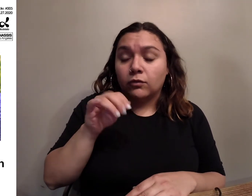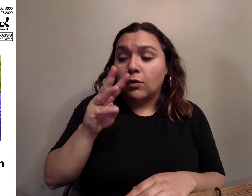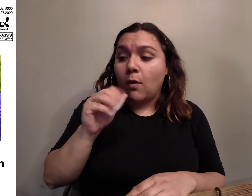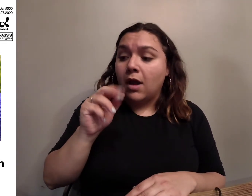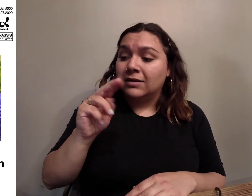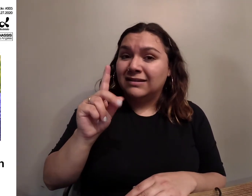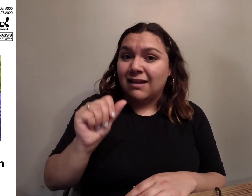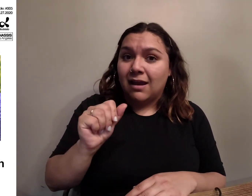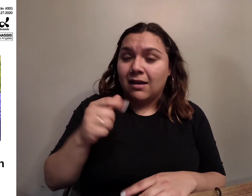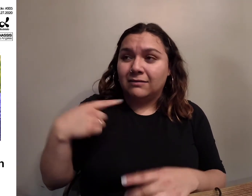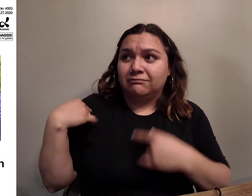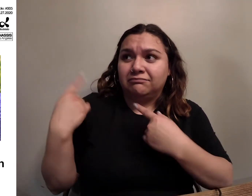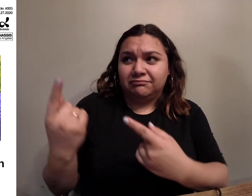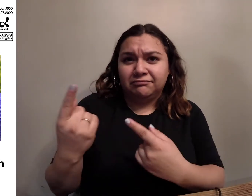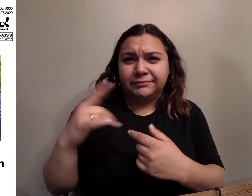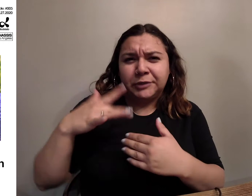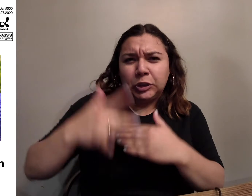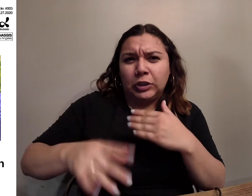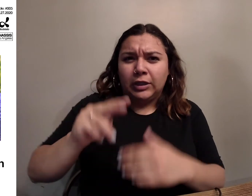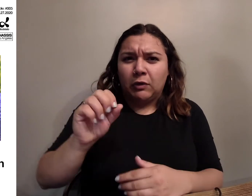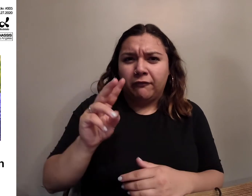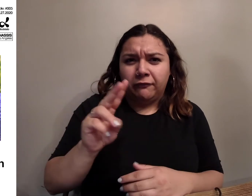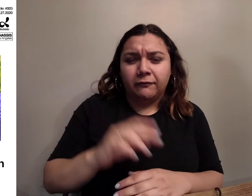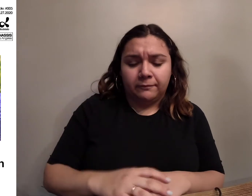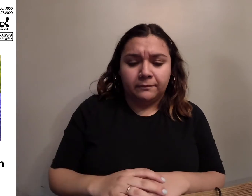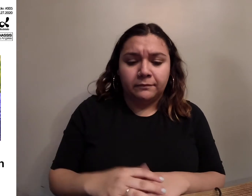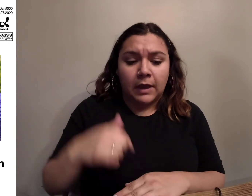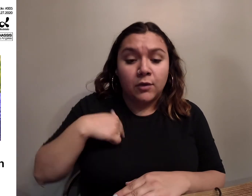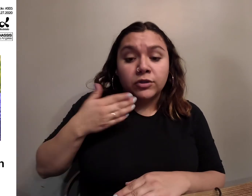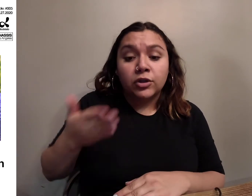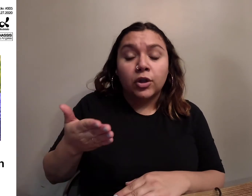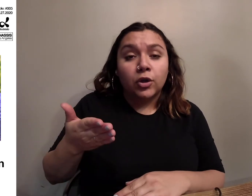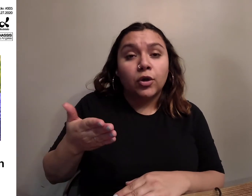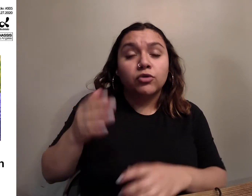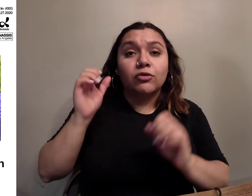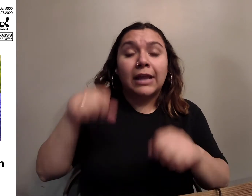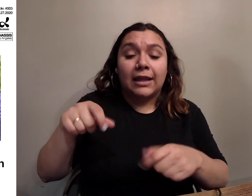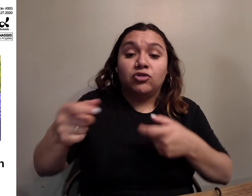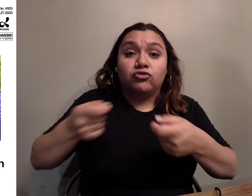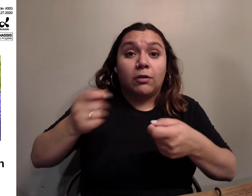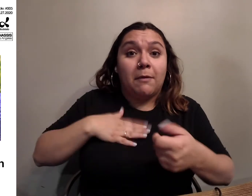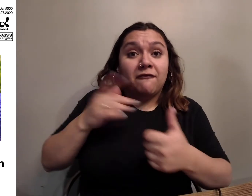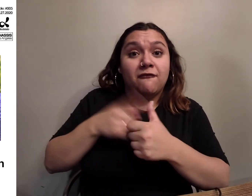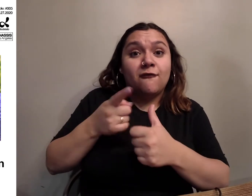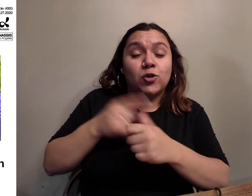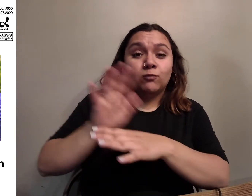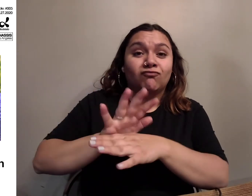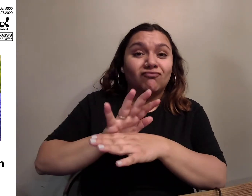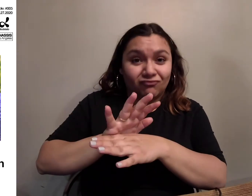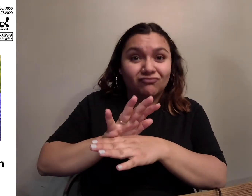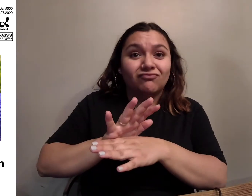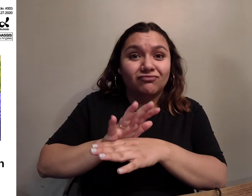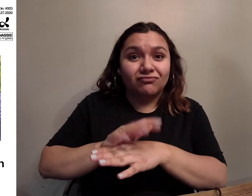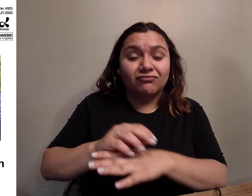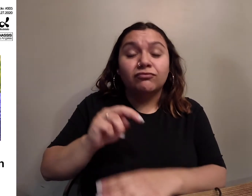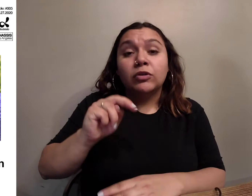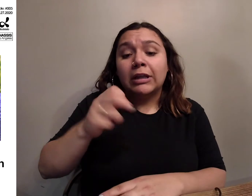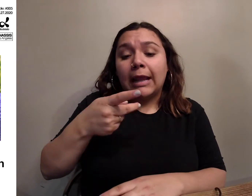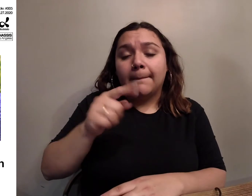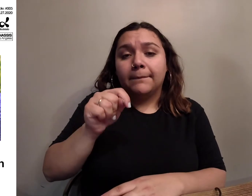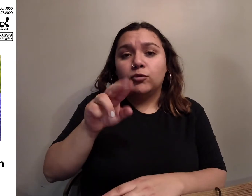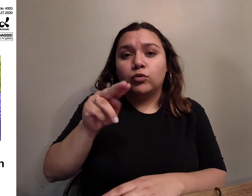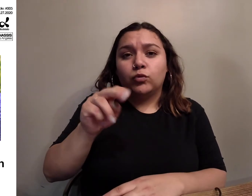since early November. I was there to direct my first feature, Neptune Frost. We